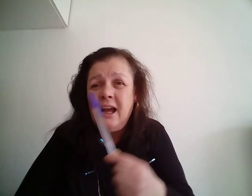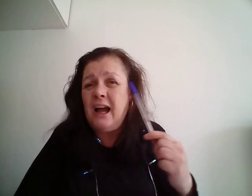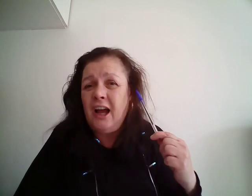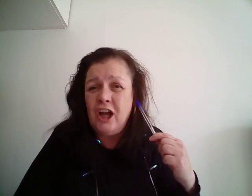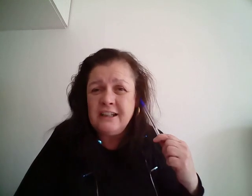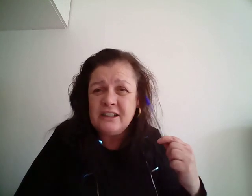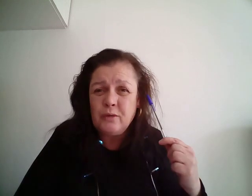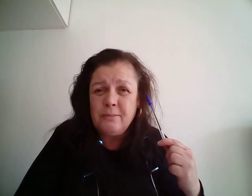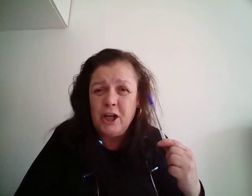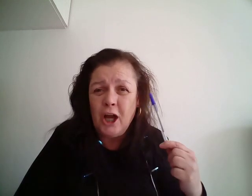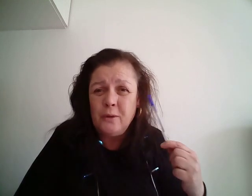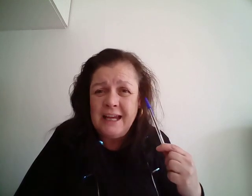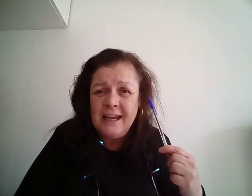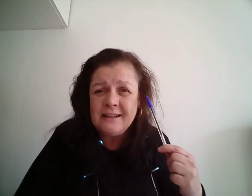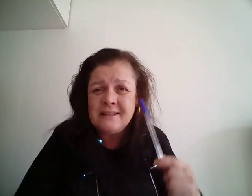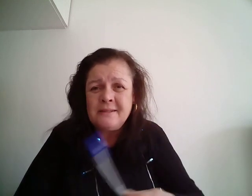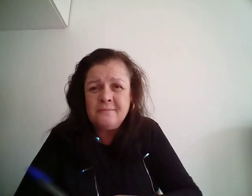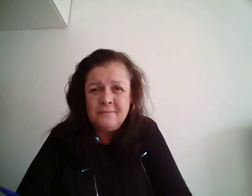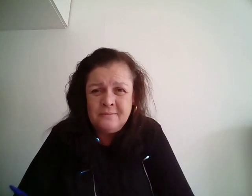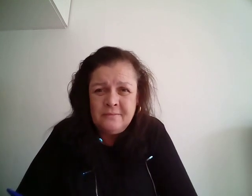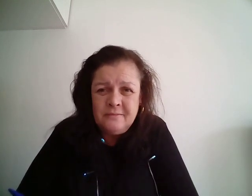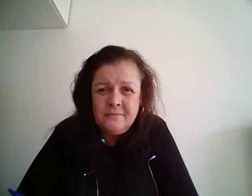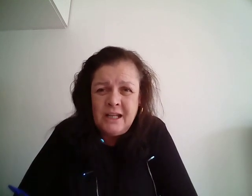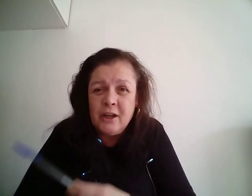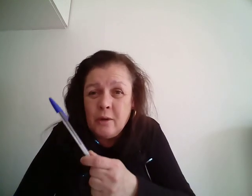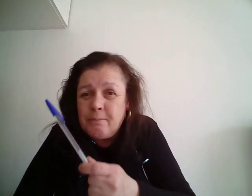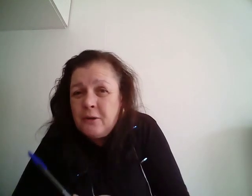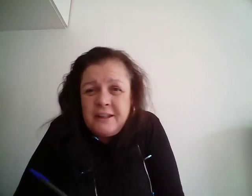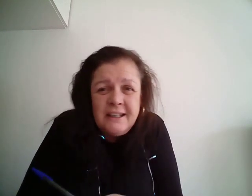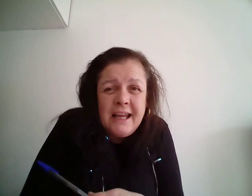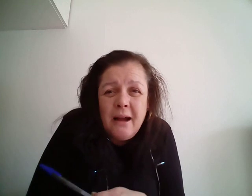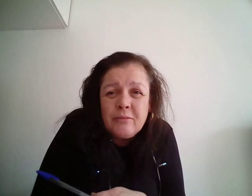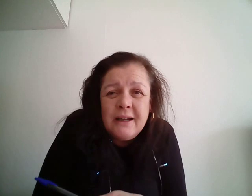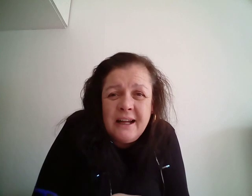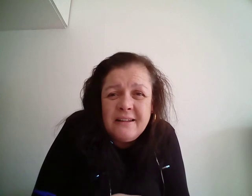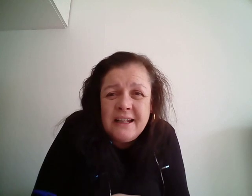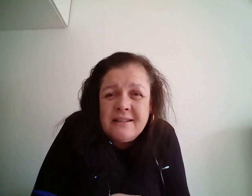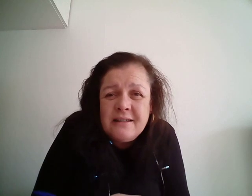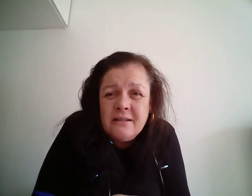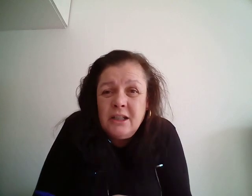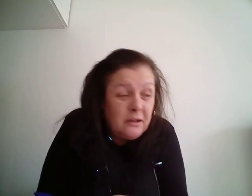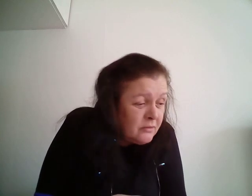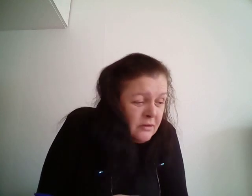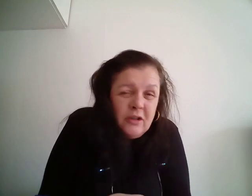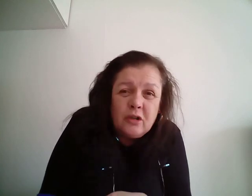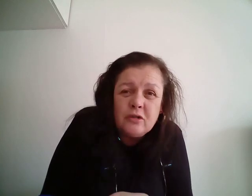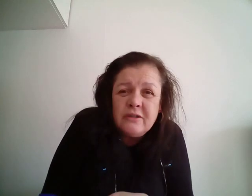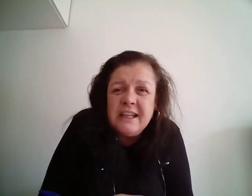I heard it with my own ears. And they were both in the camera like this, you know, huddled